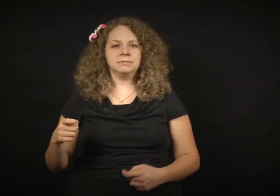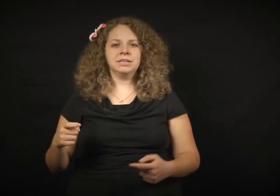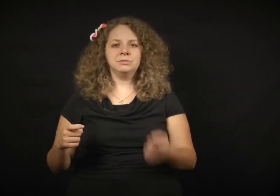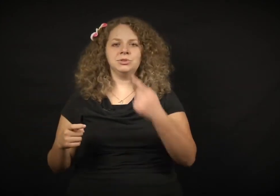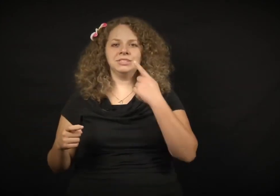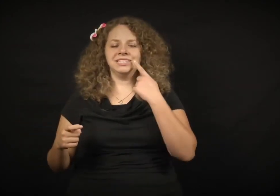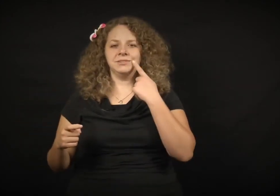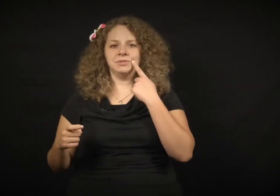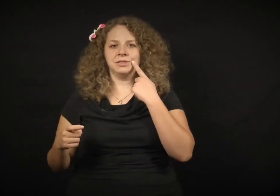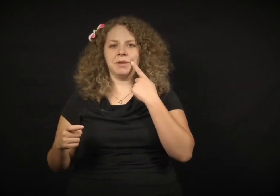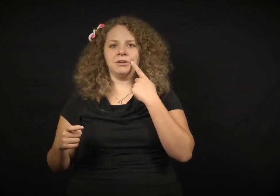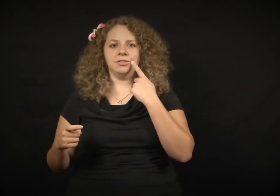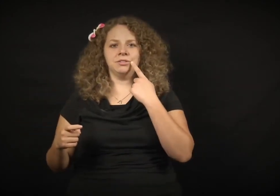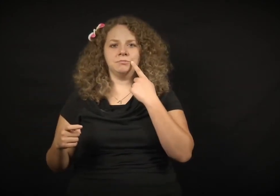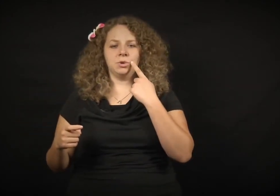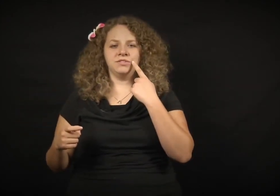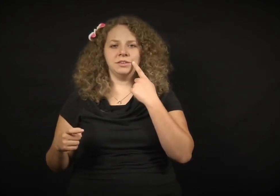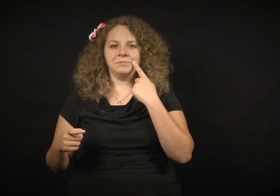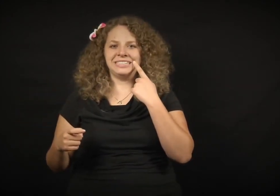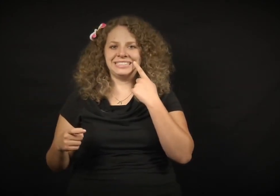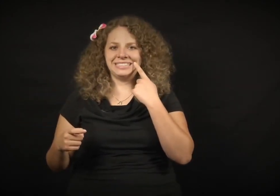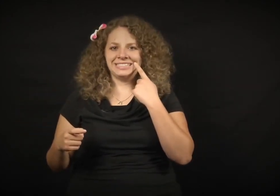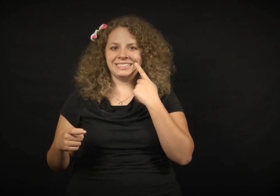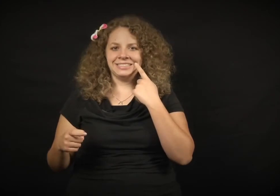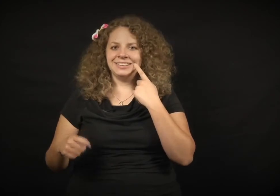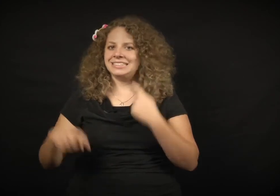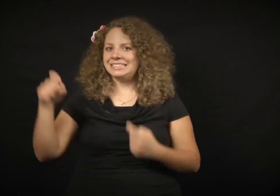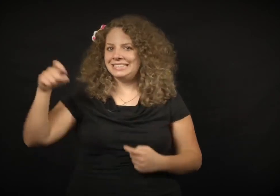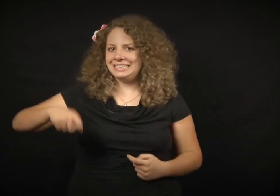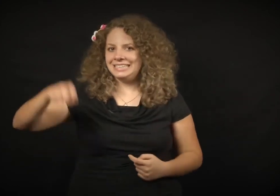Sometimes you'll see it with the mouth morpheme. Need.